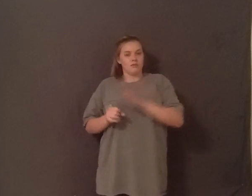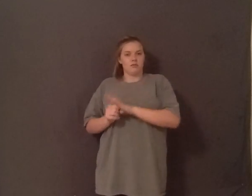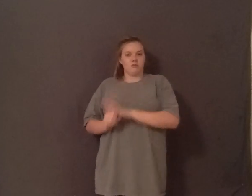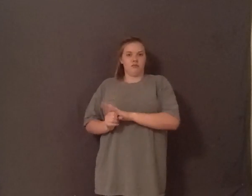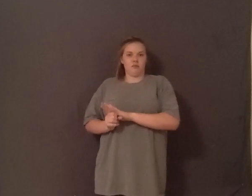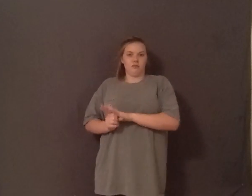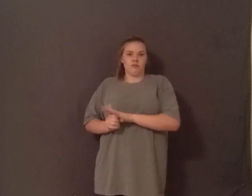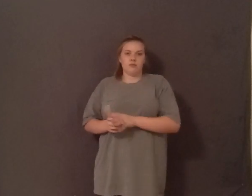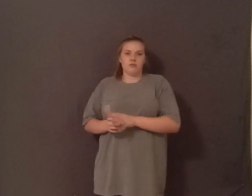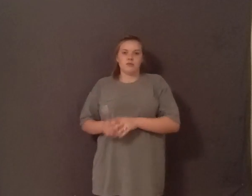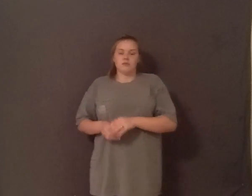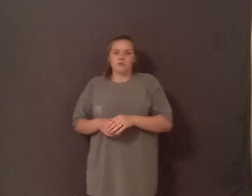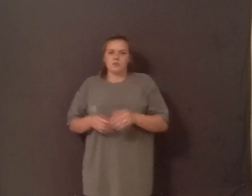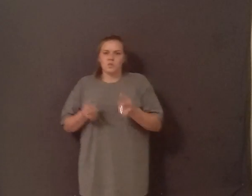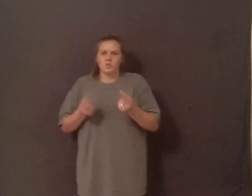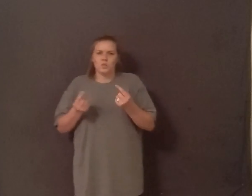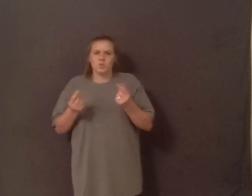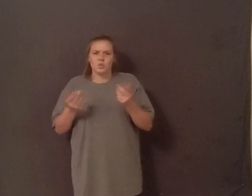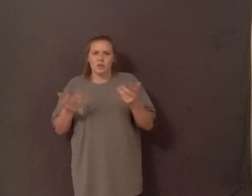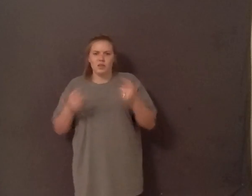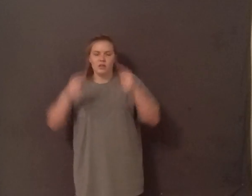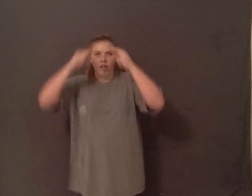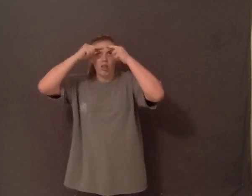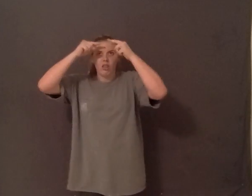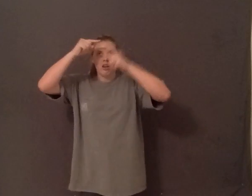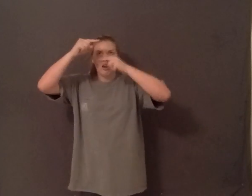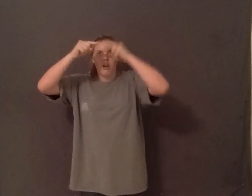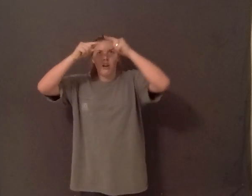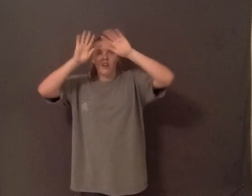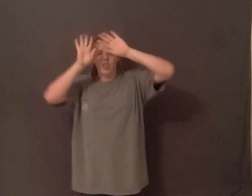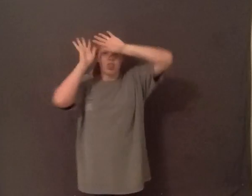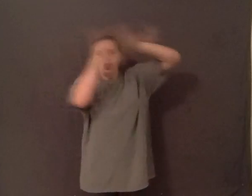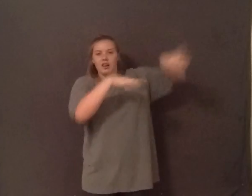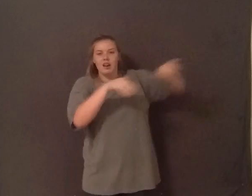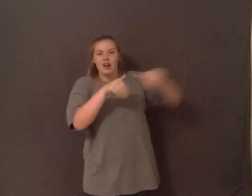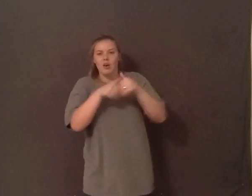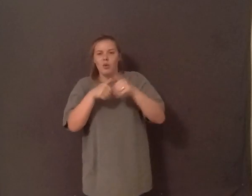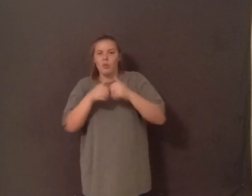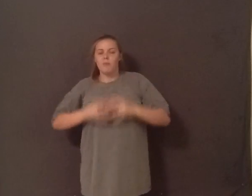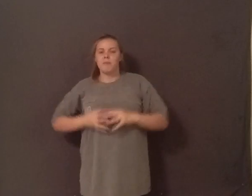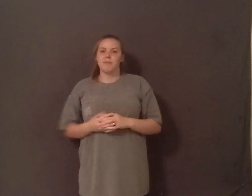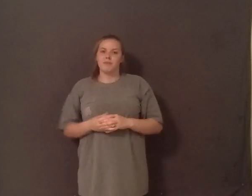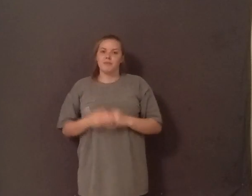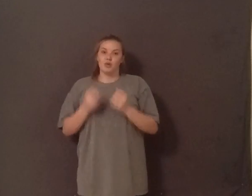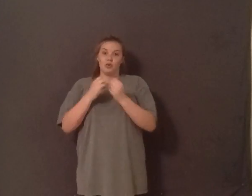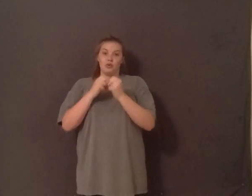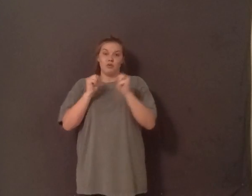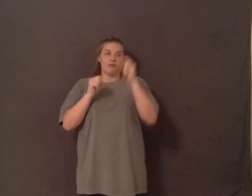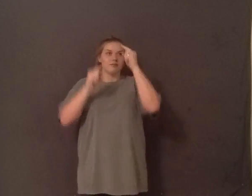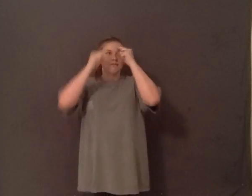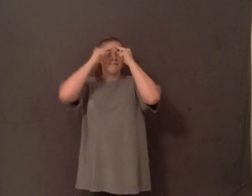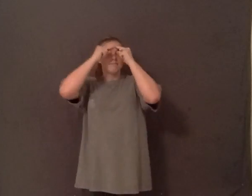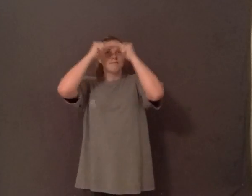So how do you get rid of those thoughts is naturally the next question. And the way to be free of those thoughts, once you've figured